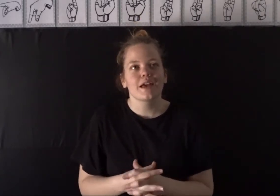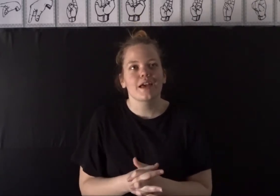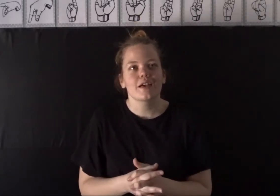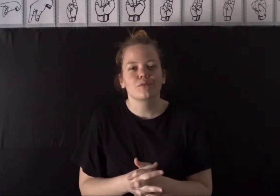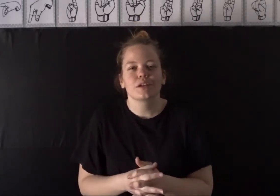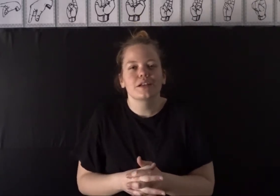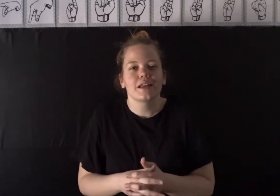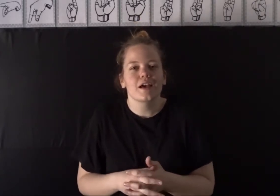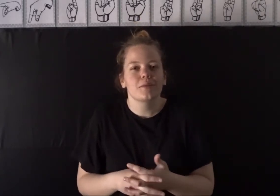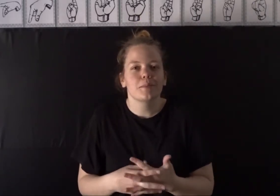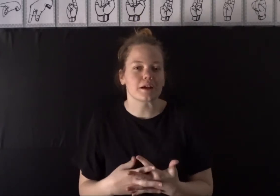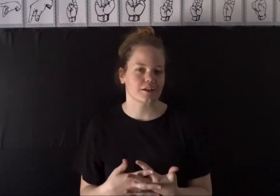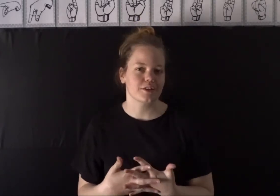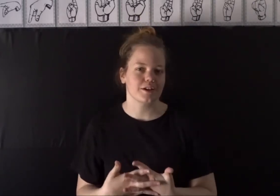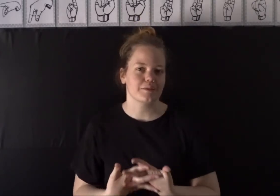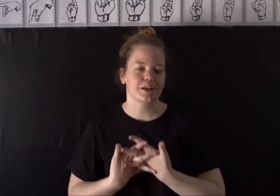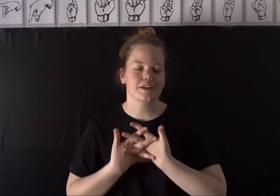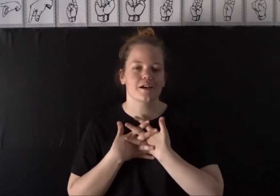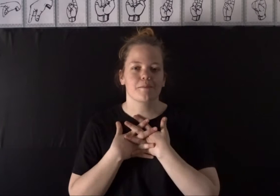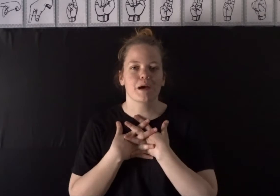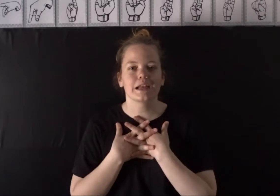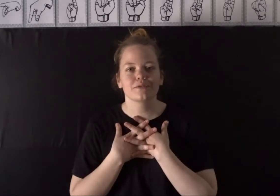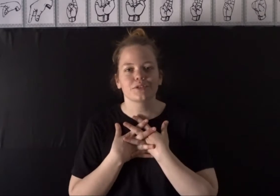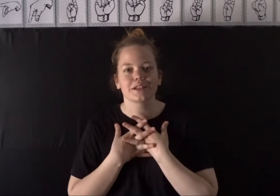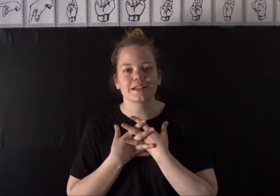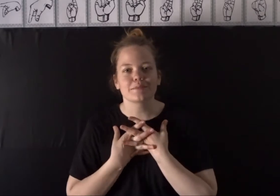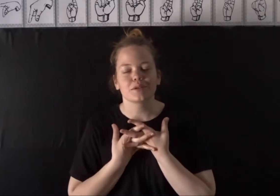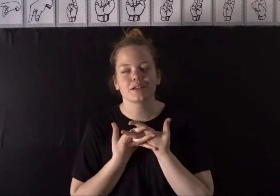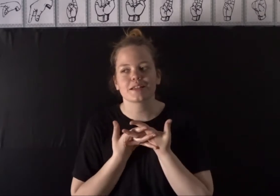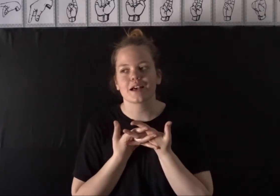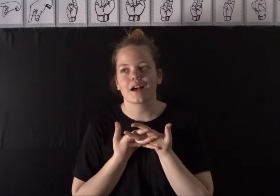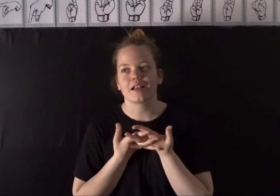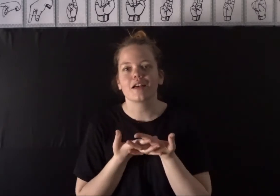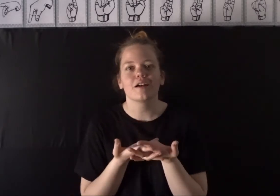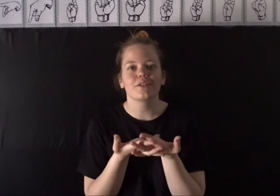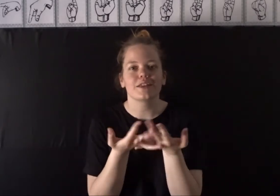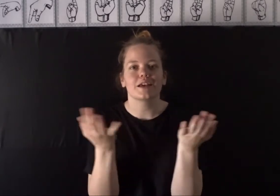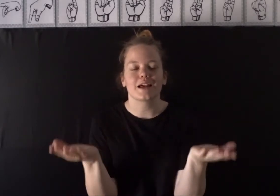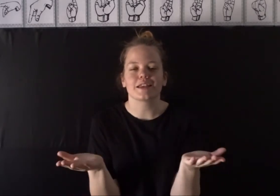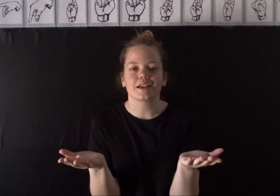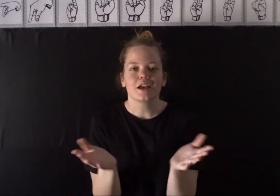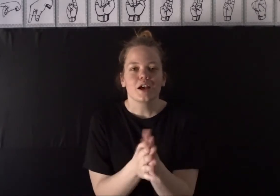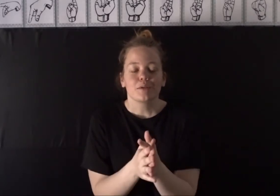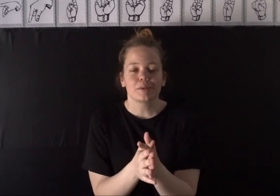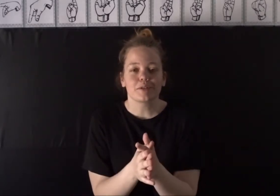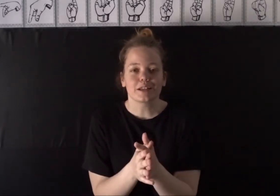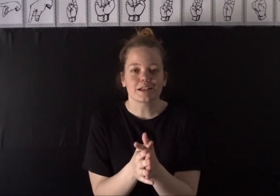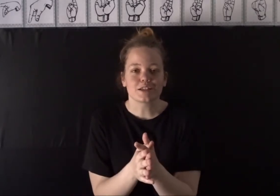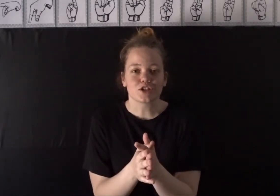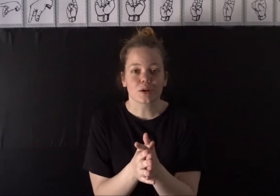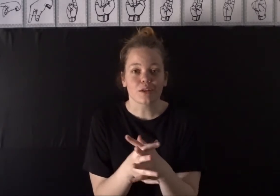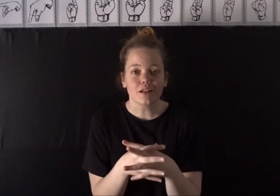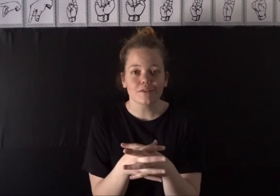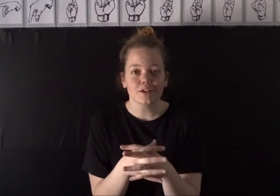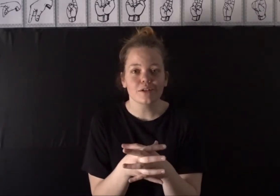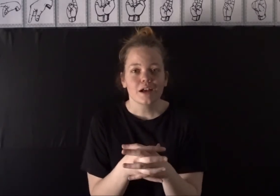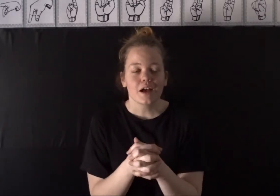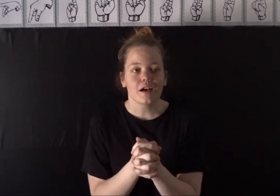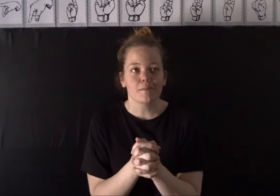a read-aloud marathon with mindfulness books that I love and that I think would be really nice to share with all of you. So